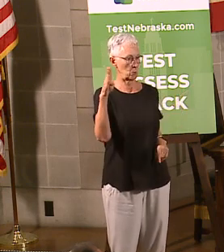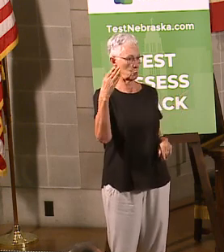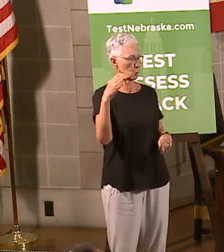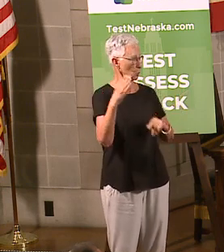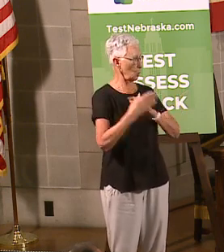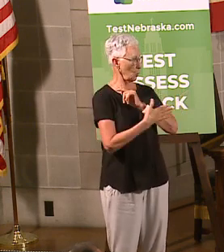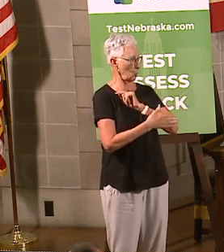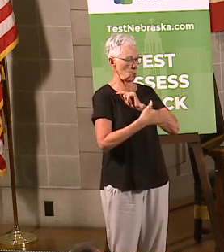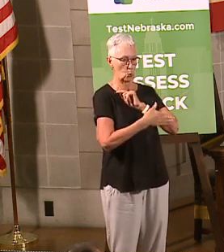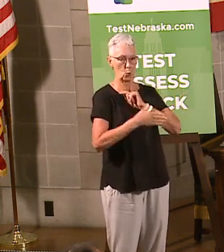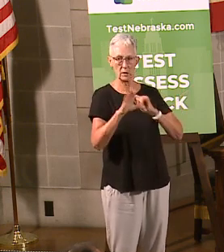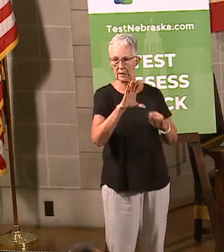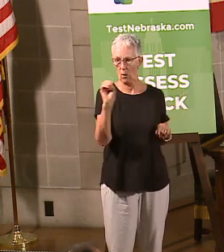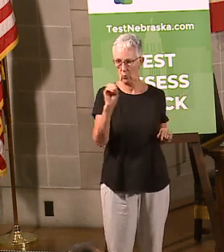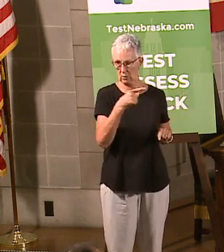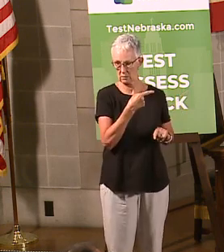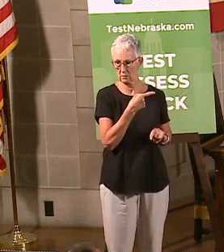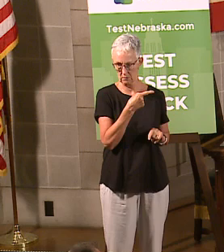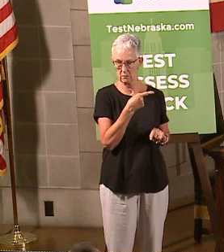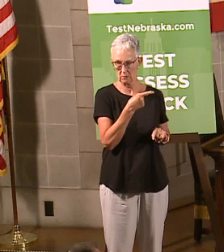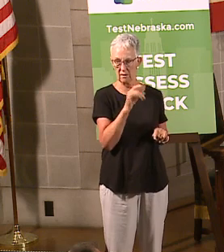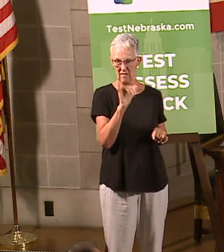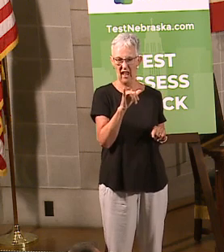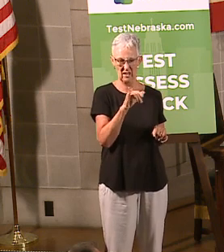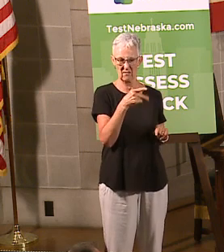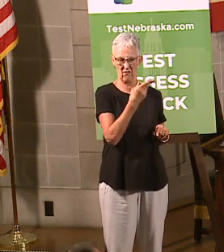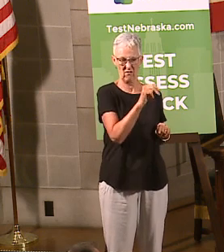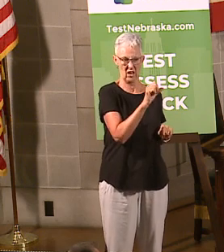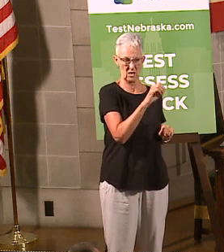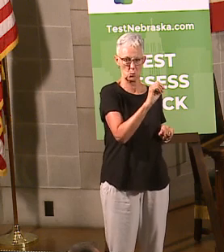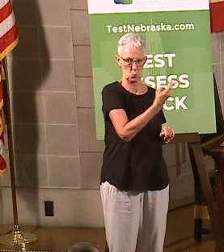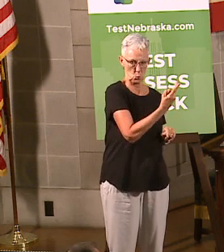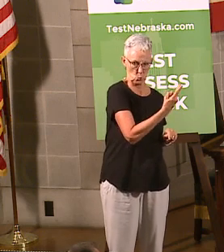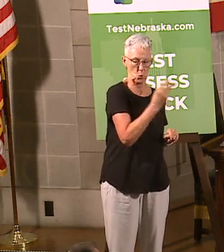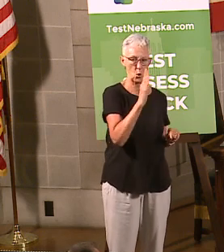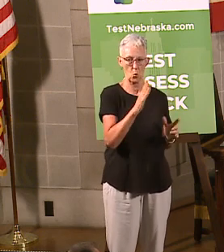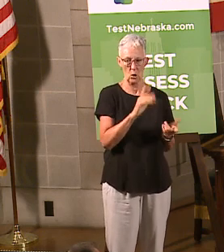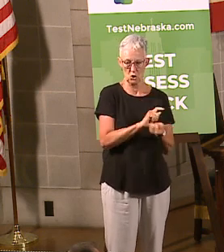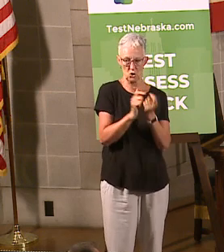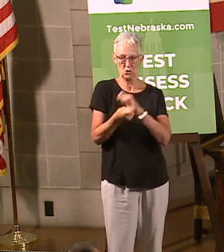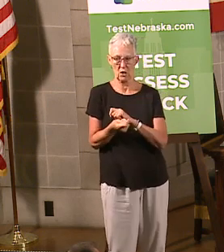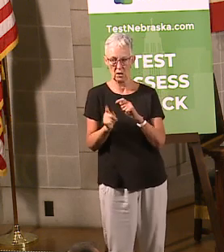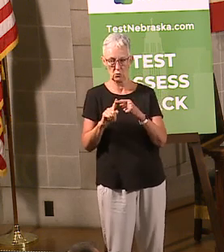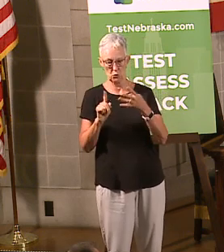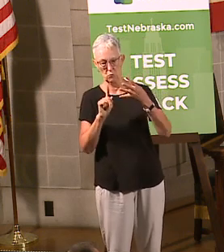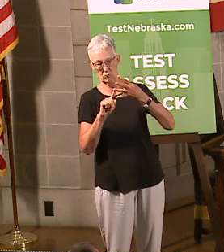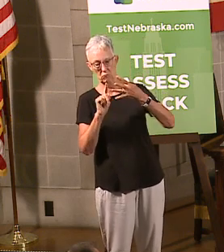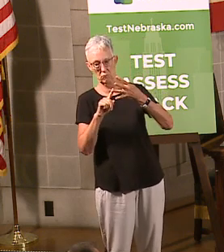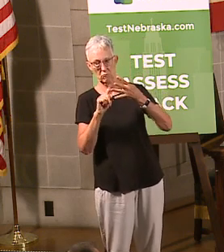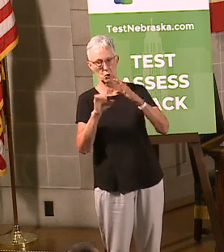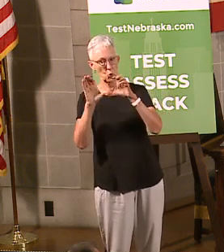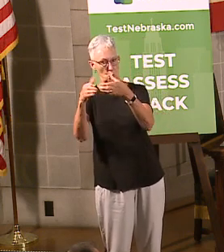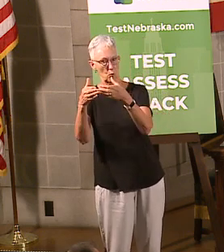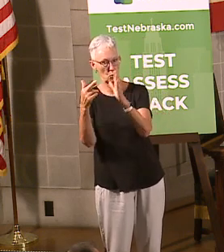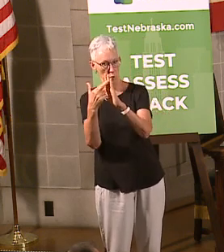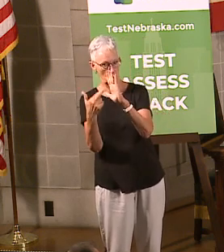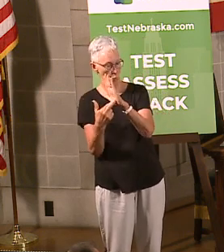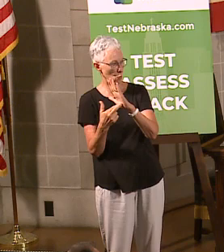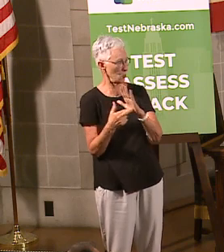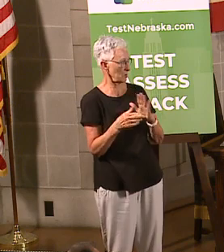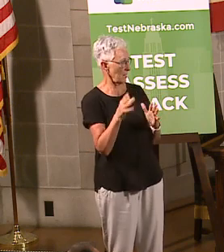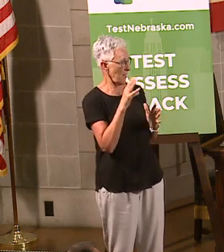phase 2 right now. We're going to be going to phase 3, and then the Central District Public Health and Dakota